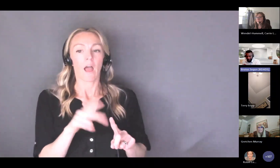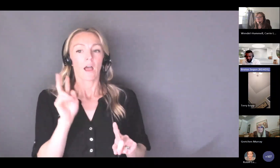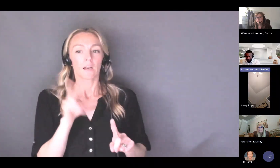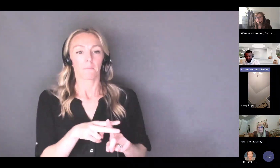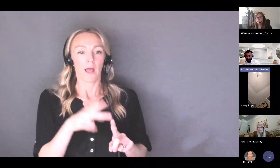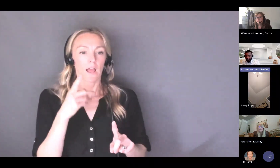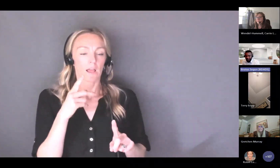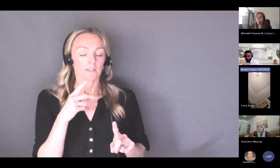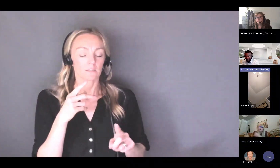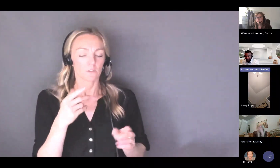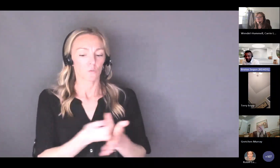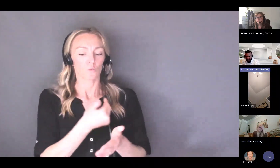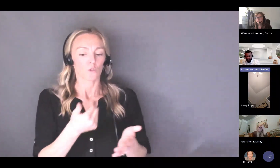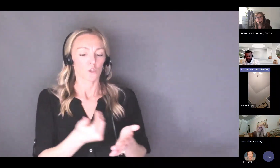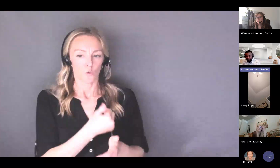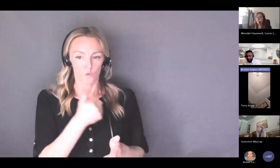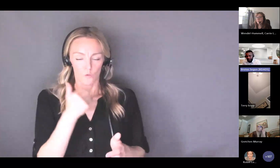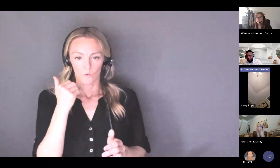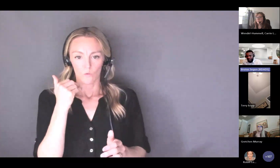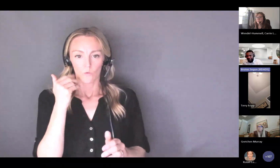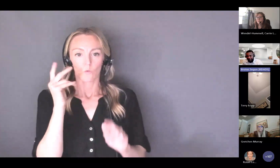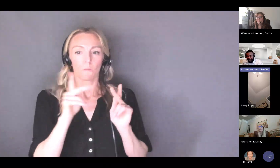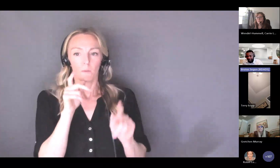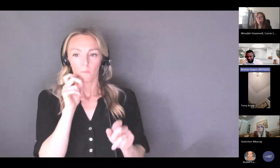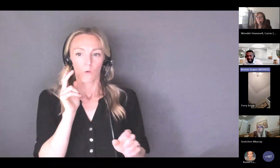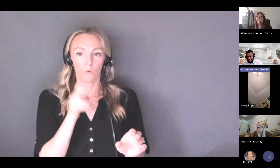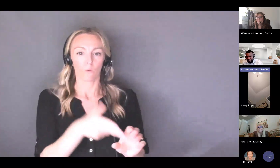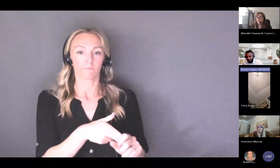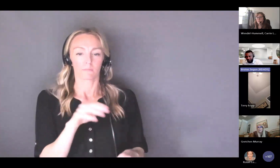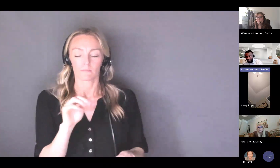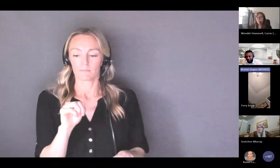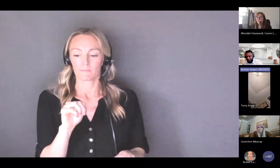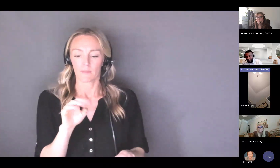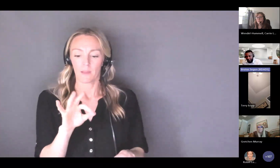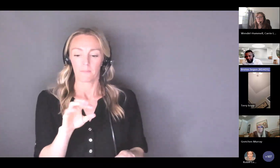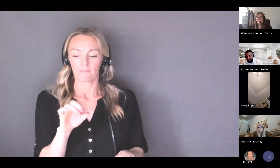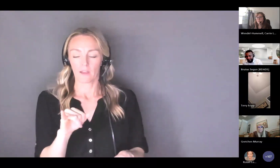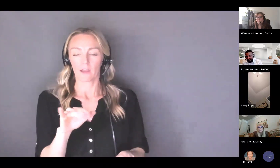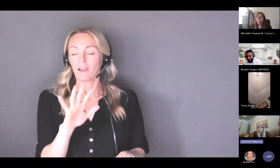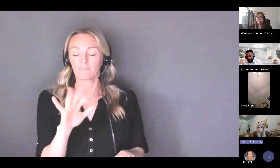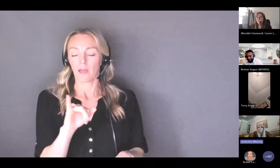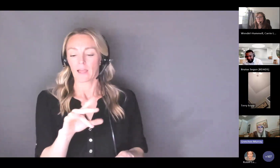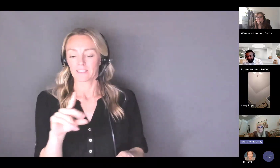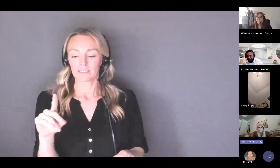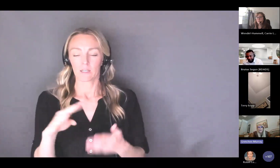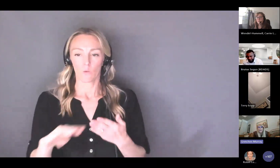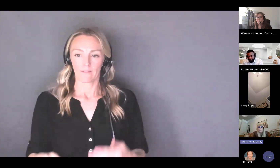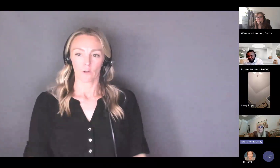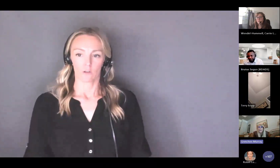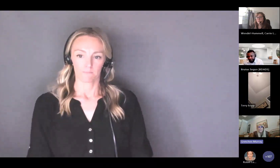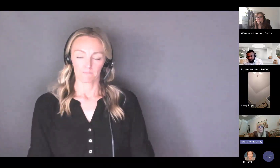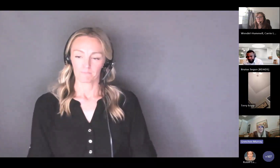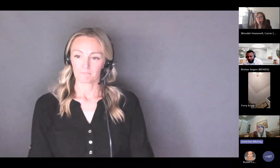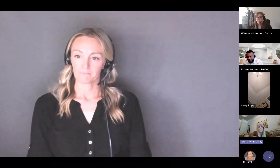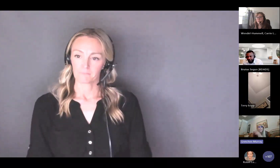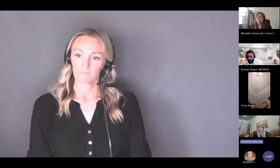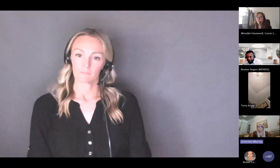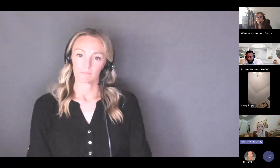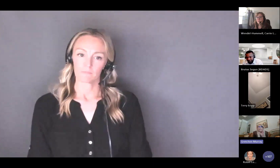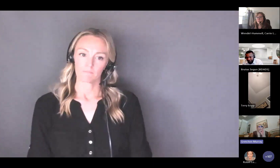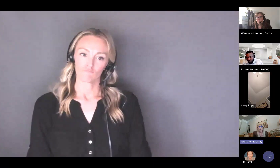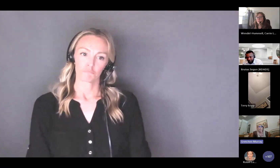new participants coming onto the MFEI, the IDD waiver. Right. Okay, and I